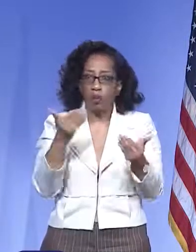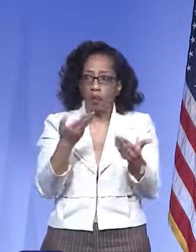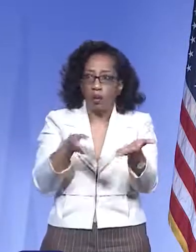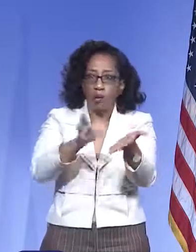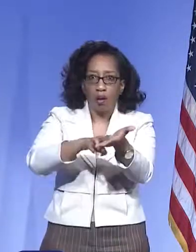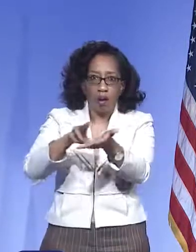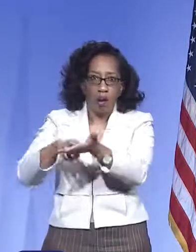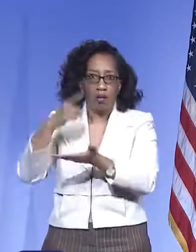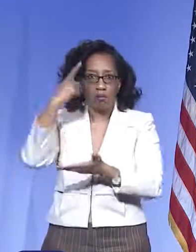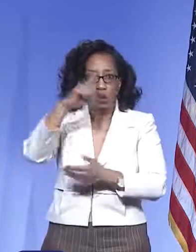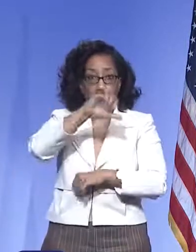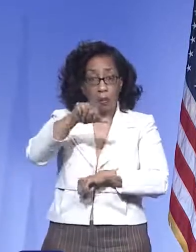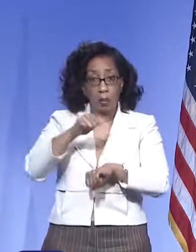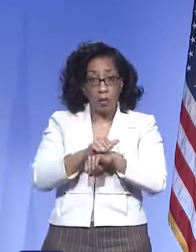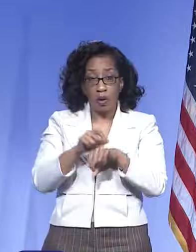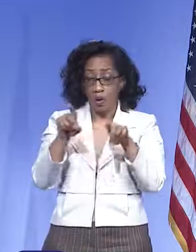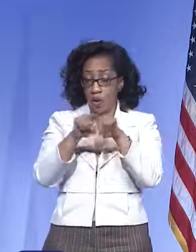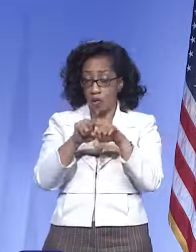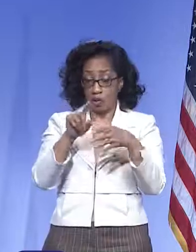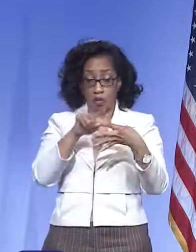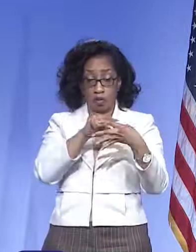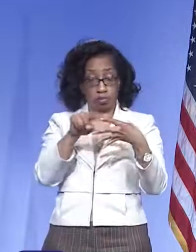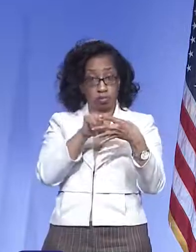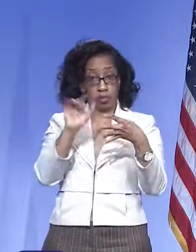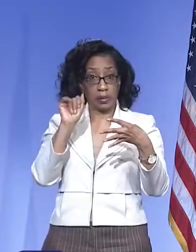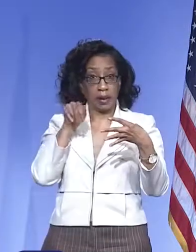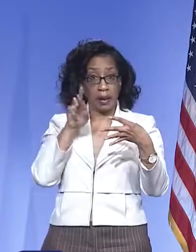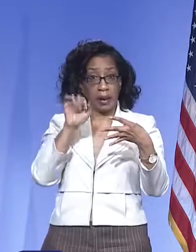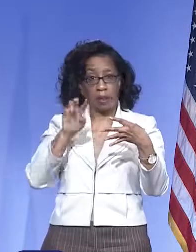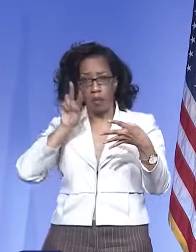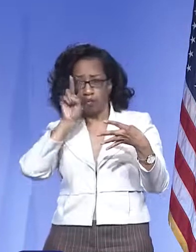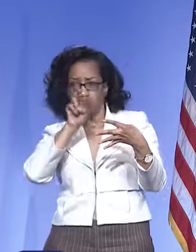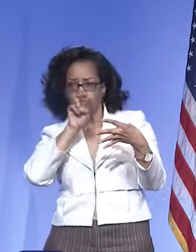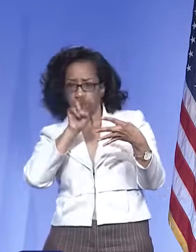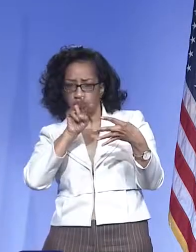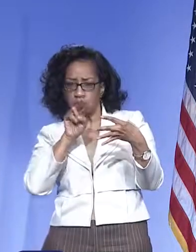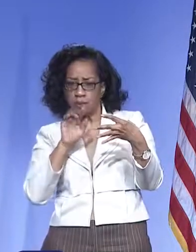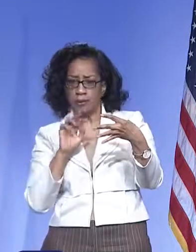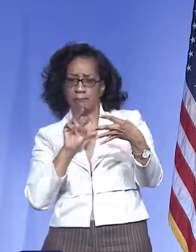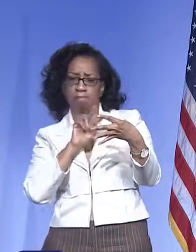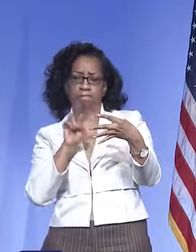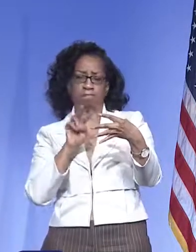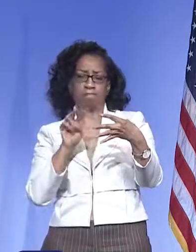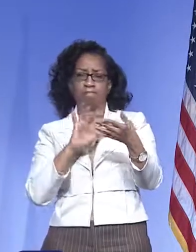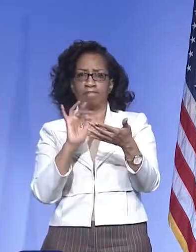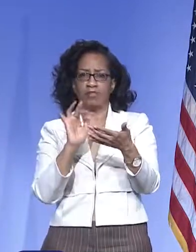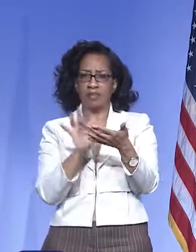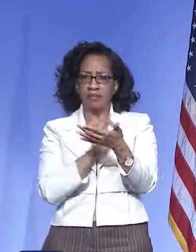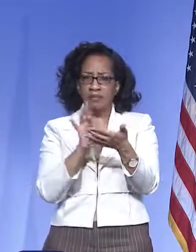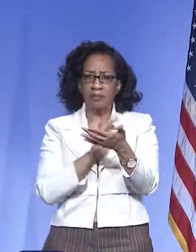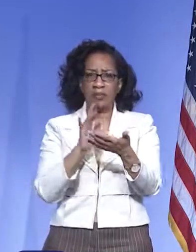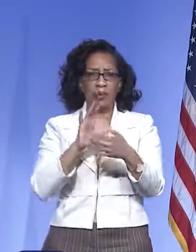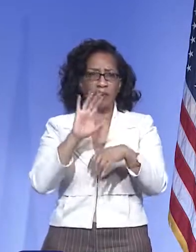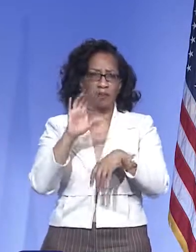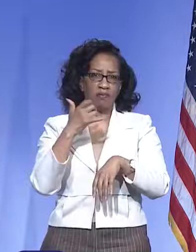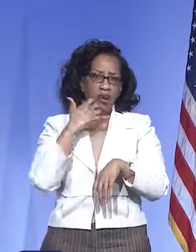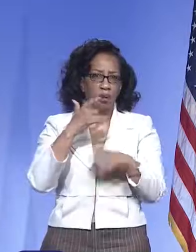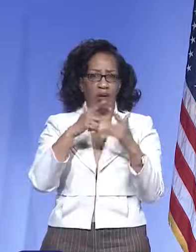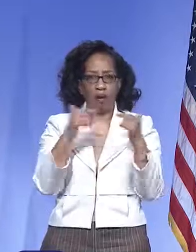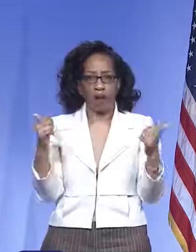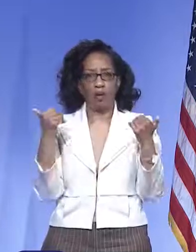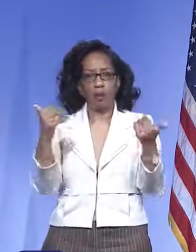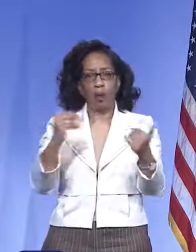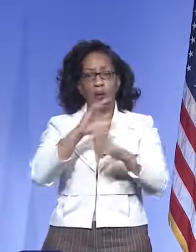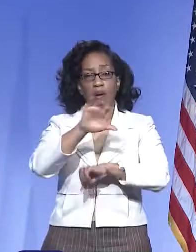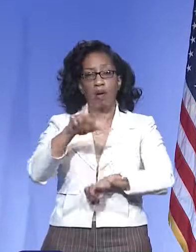that first week of April when, again, we will have more vaccine. We expect to have more vaccine, and we expect to have more appointments